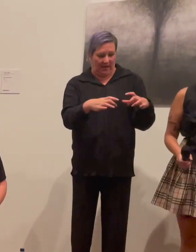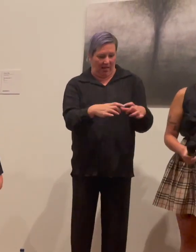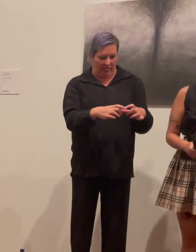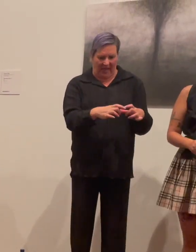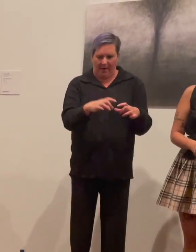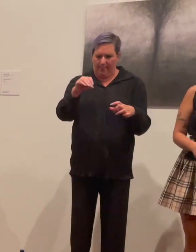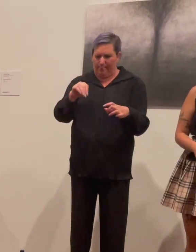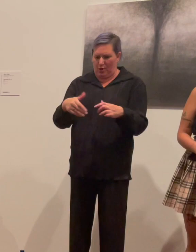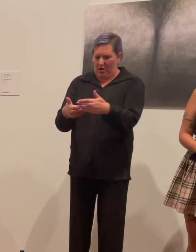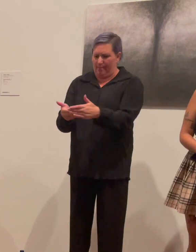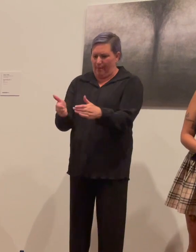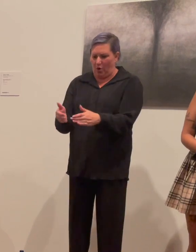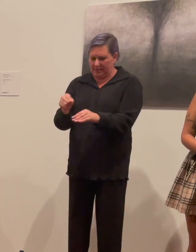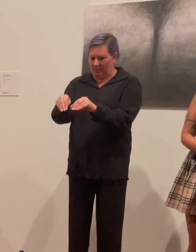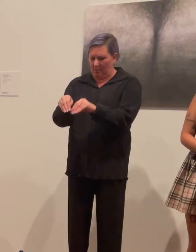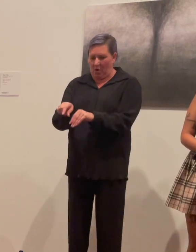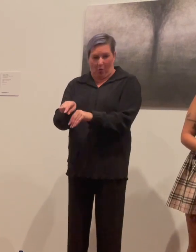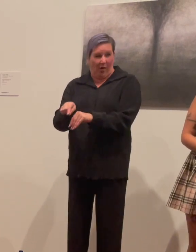That's a great idea.